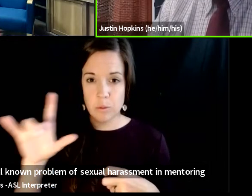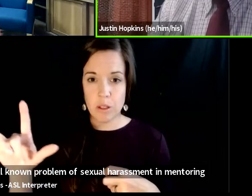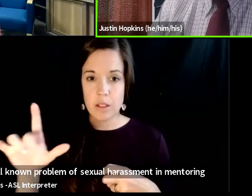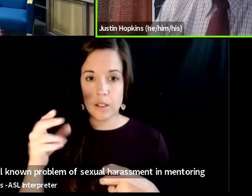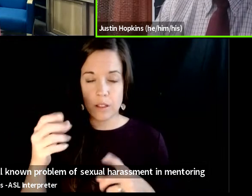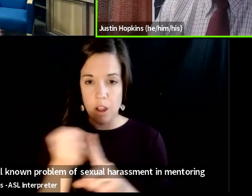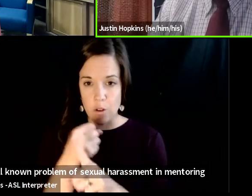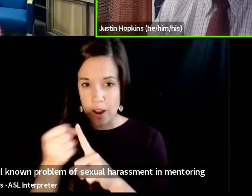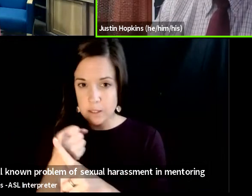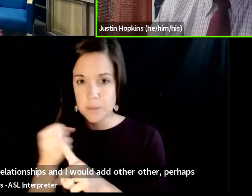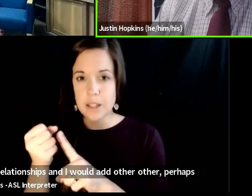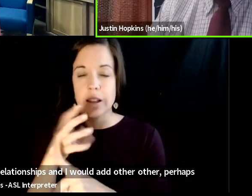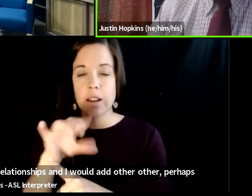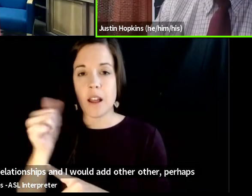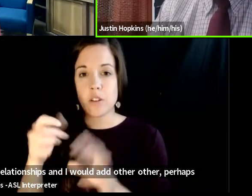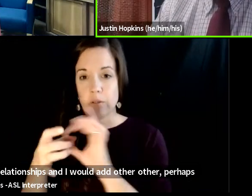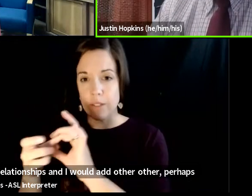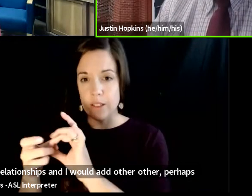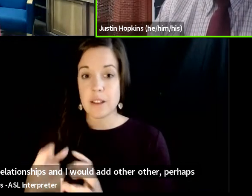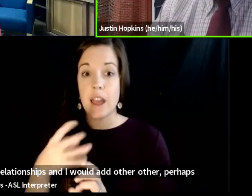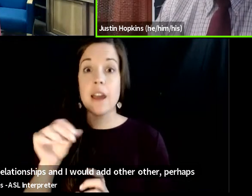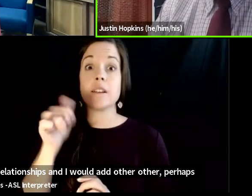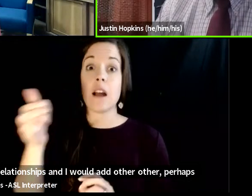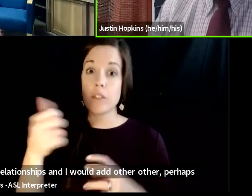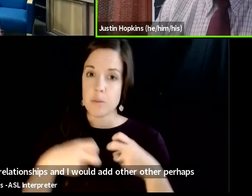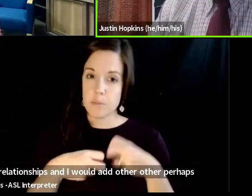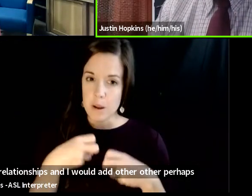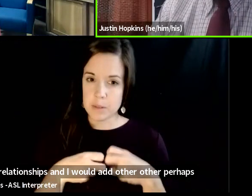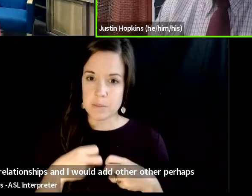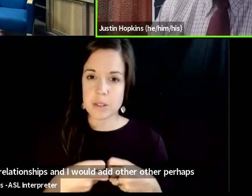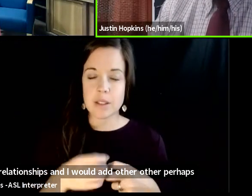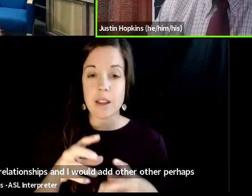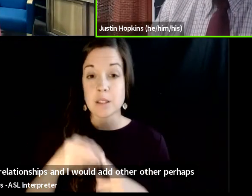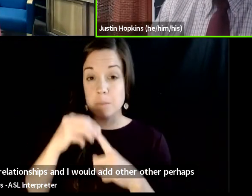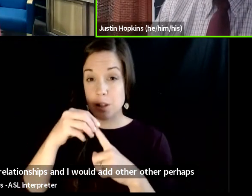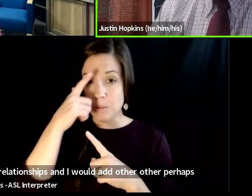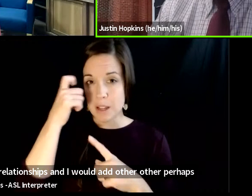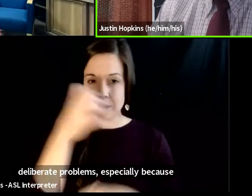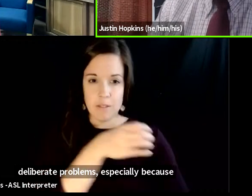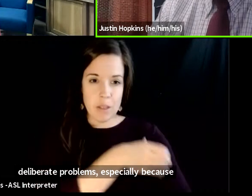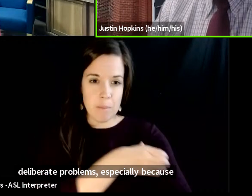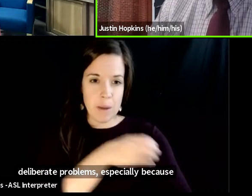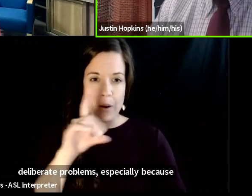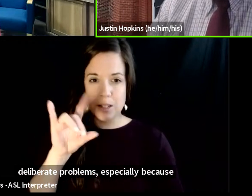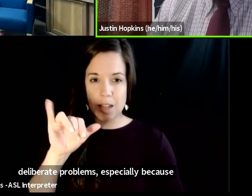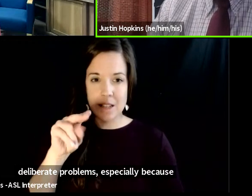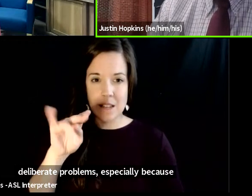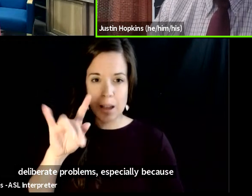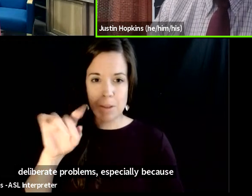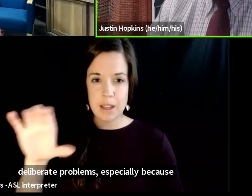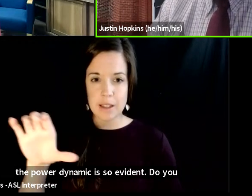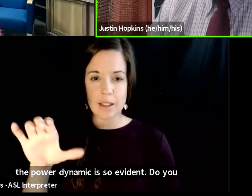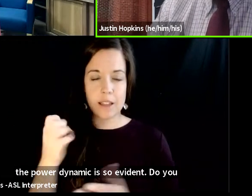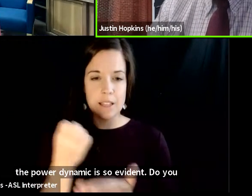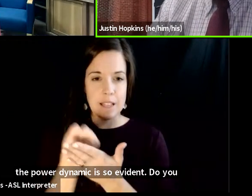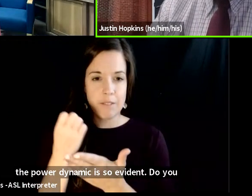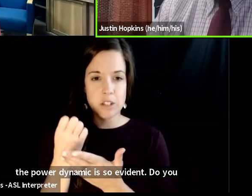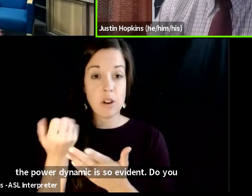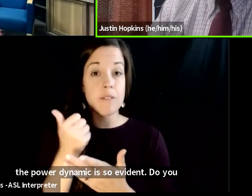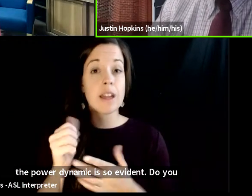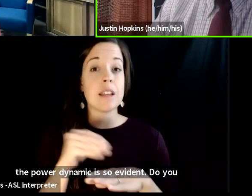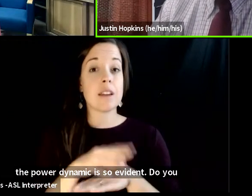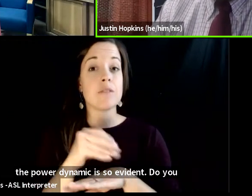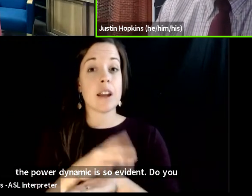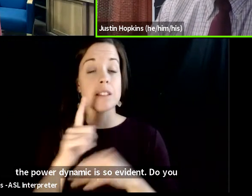other perhaps deliberate problems, especially because the power dynamic is so evident. Do you have any advice on